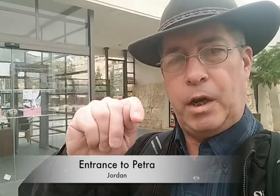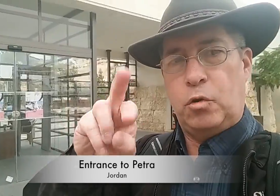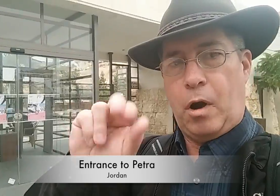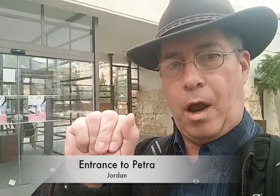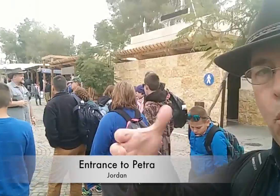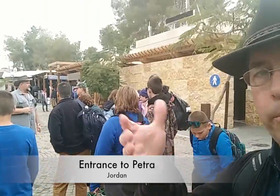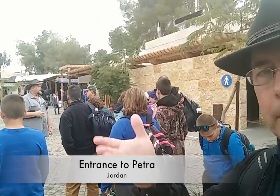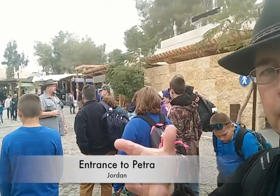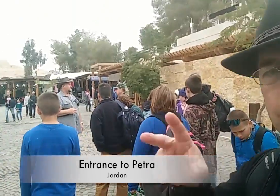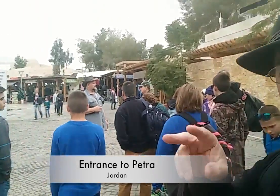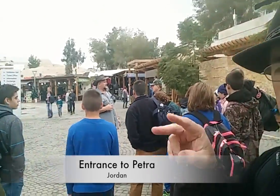Well, welcome to Petra.